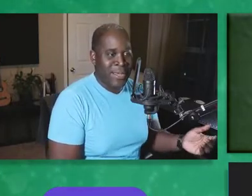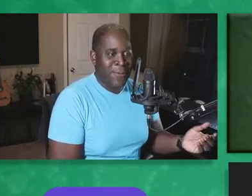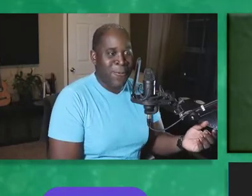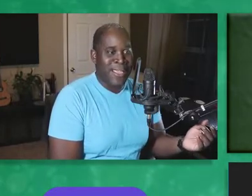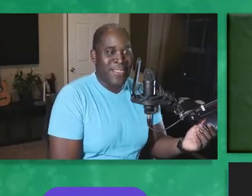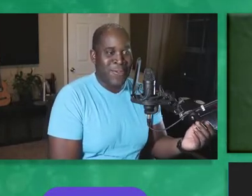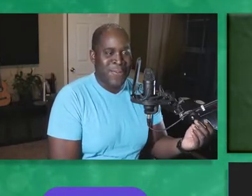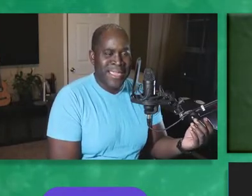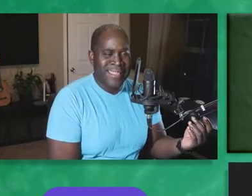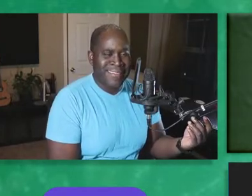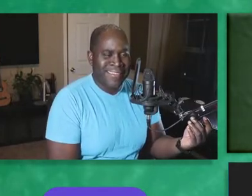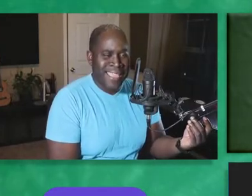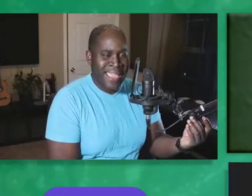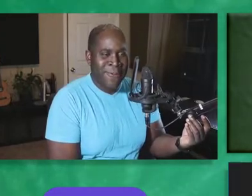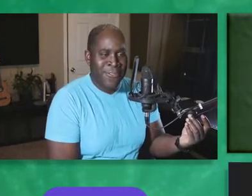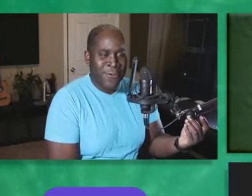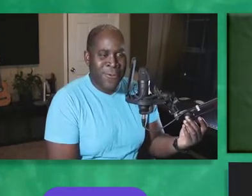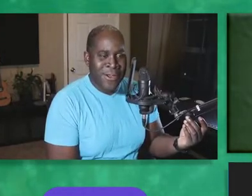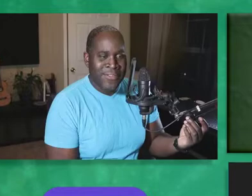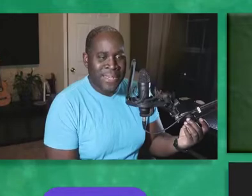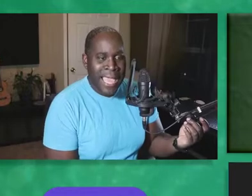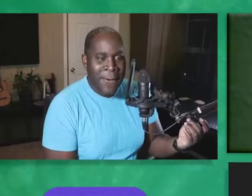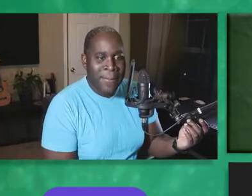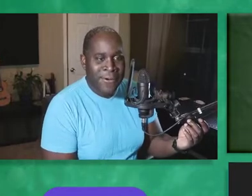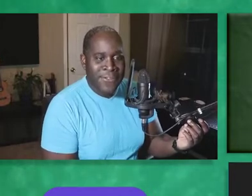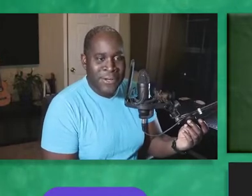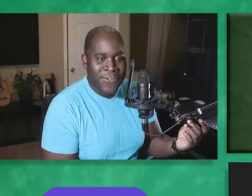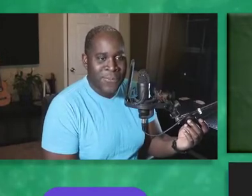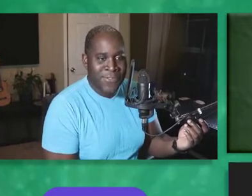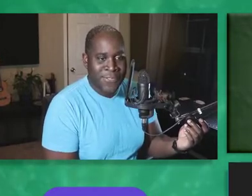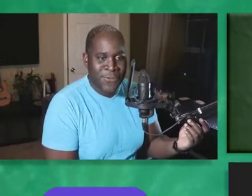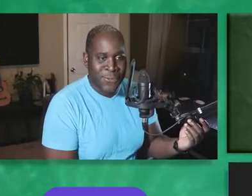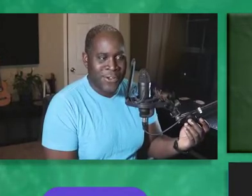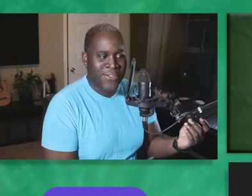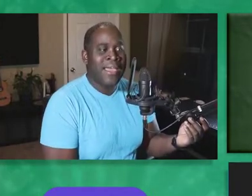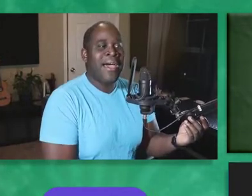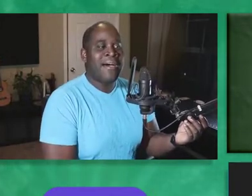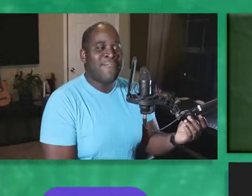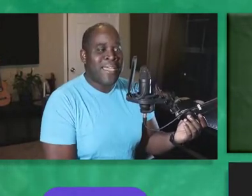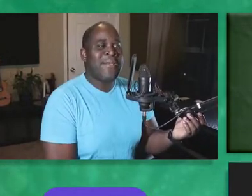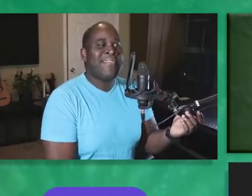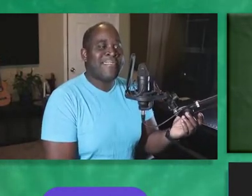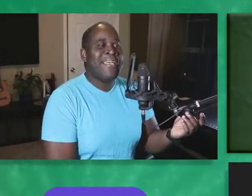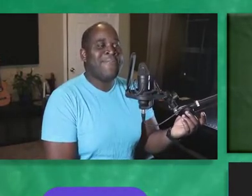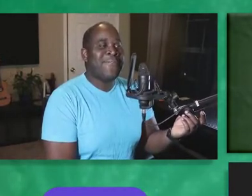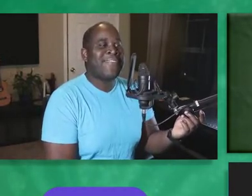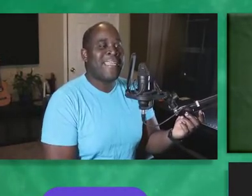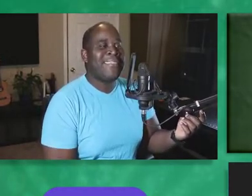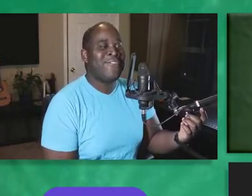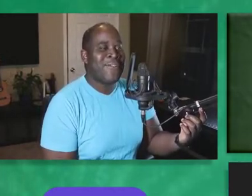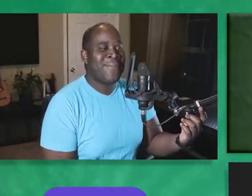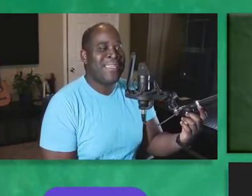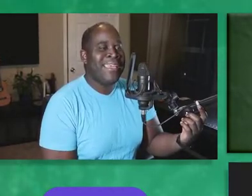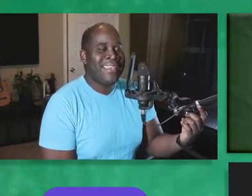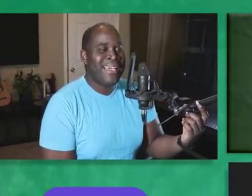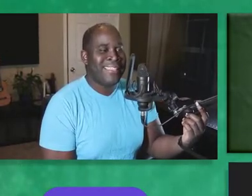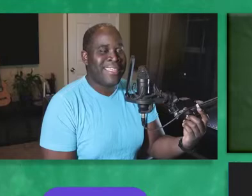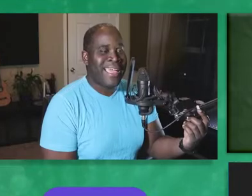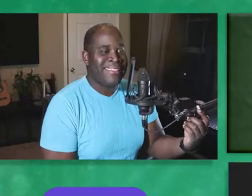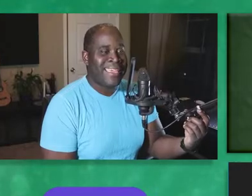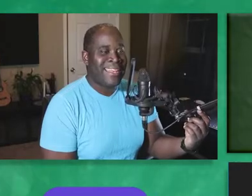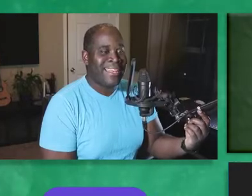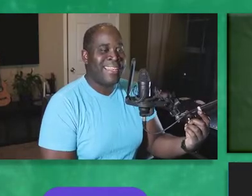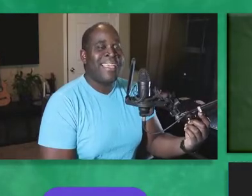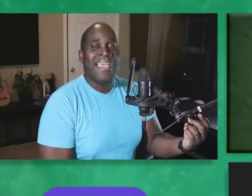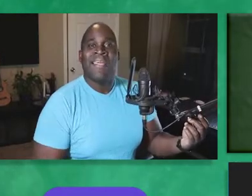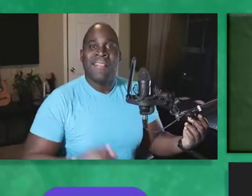compromise between what you mean to say with your words and how a person interprets those words. A very insightful and slightly trimmed nugget that I